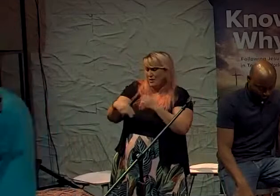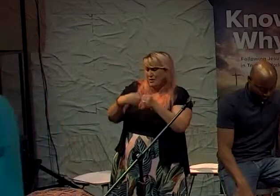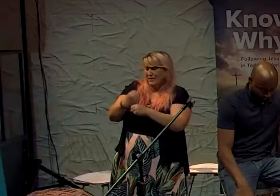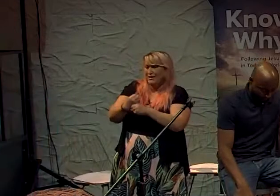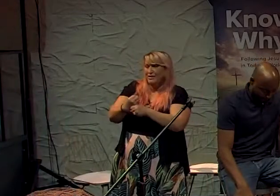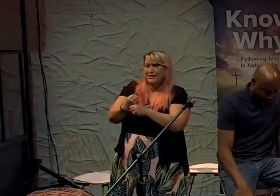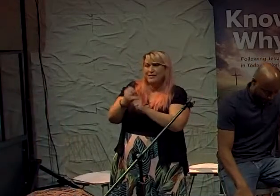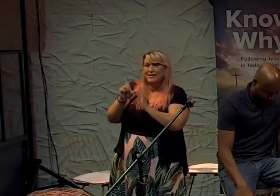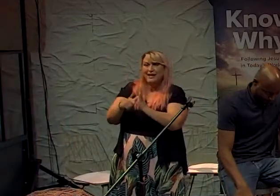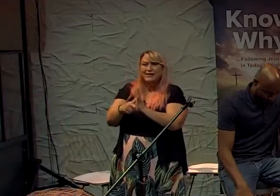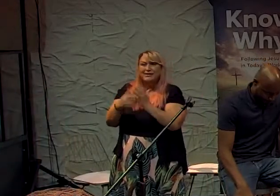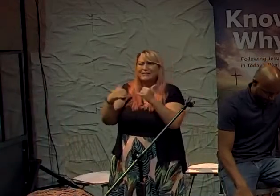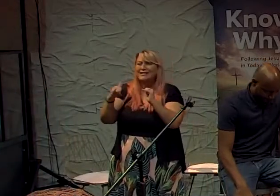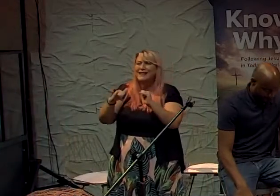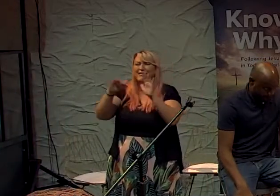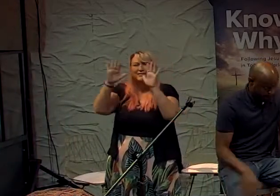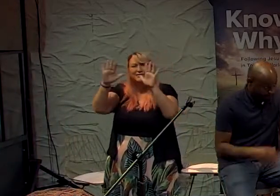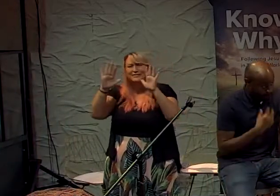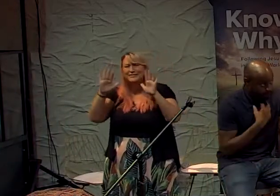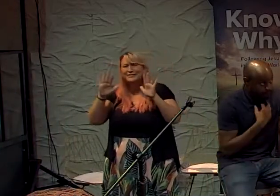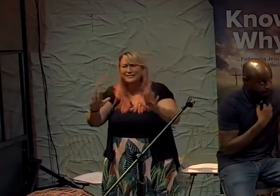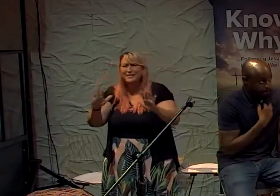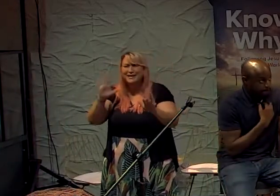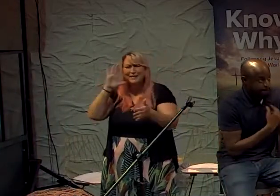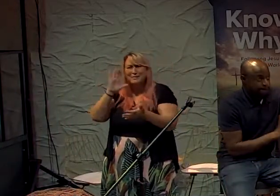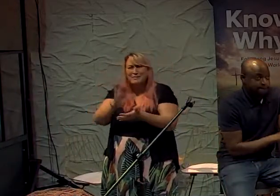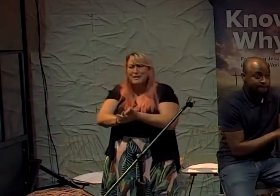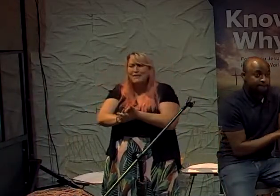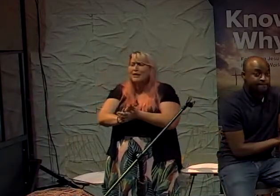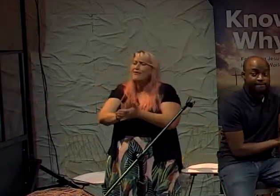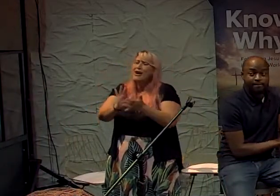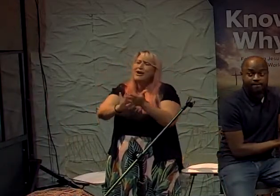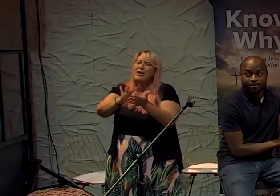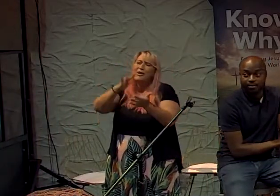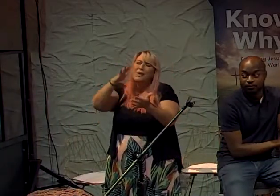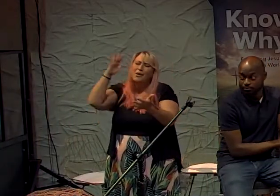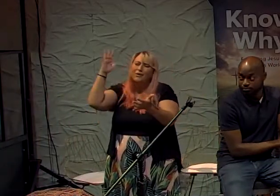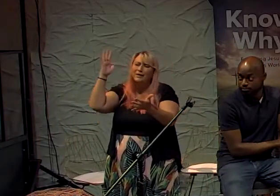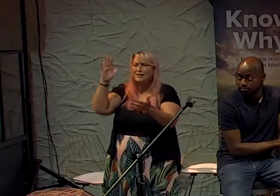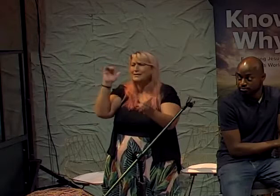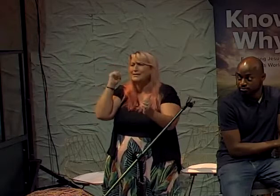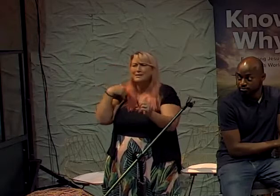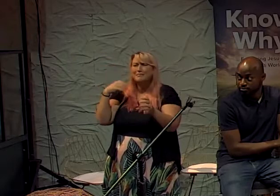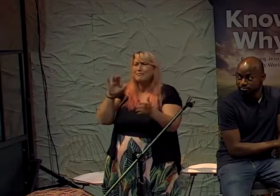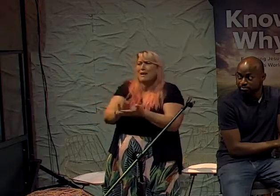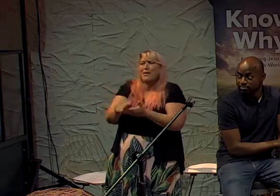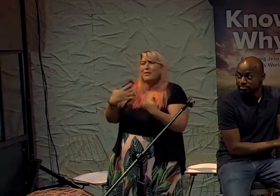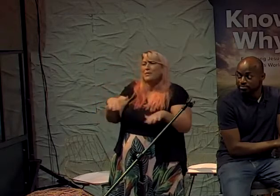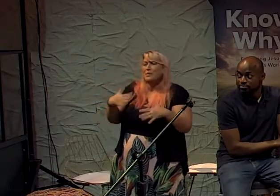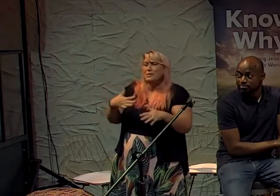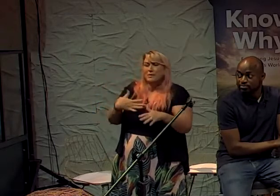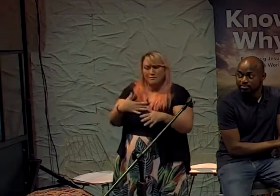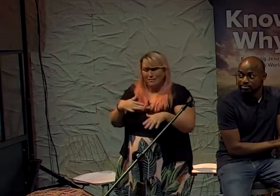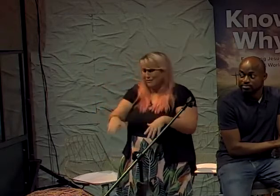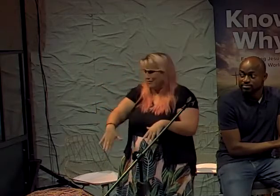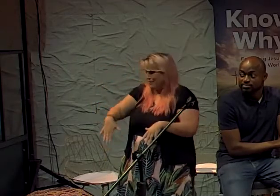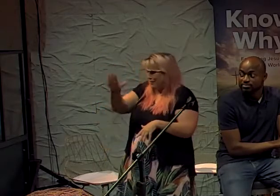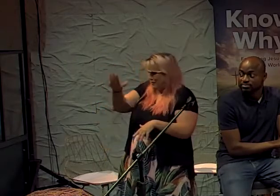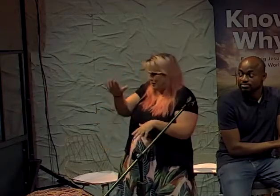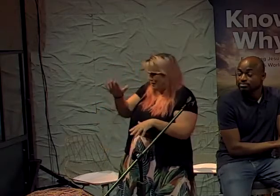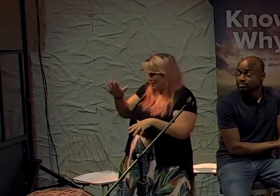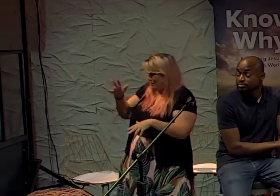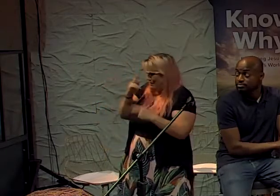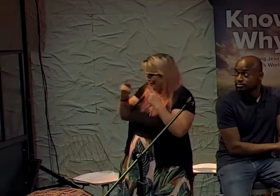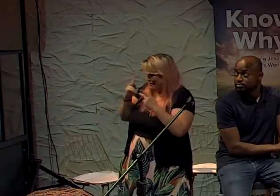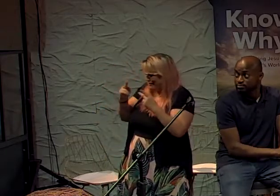a fantastic marriage. And I have a glorious marriage. From a dysfunctional failure